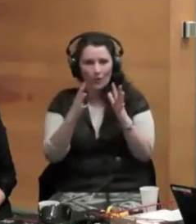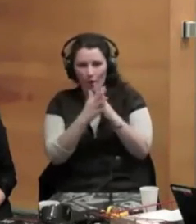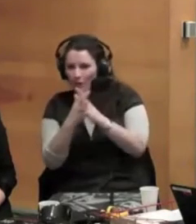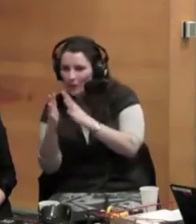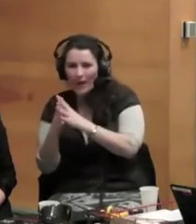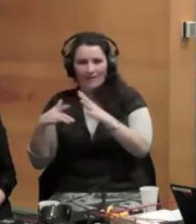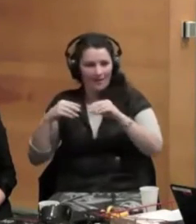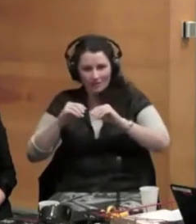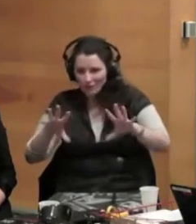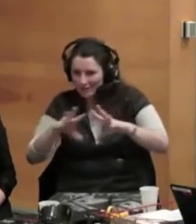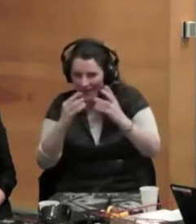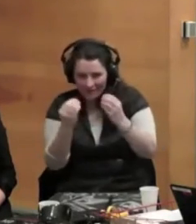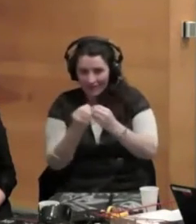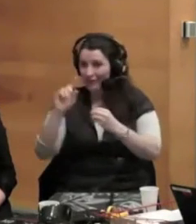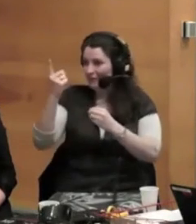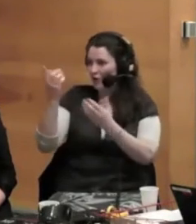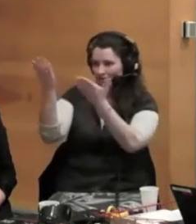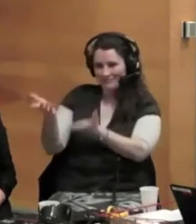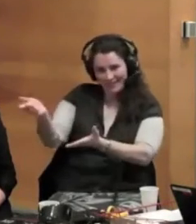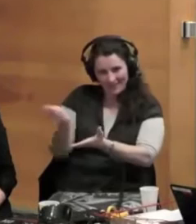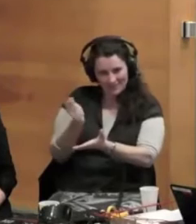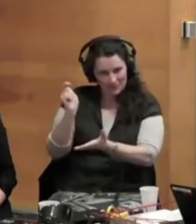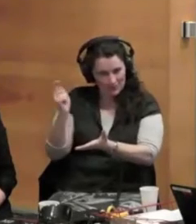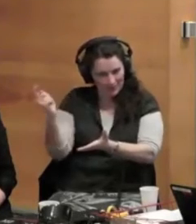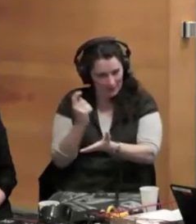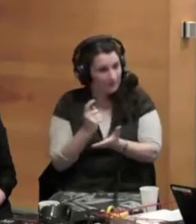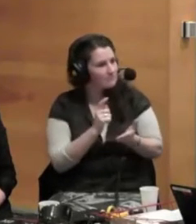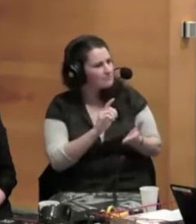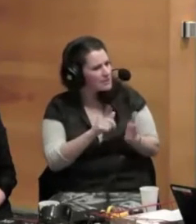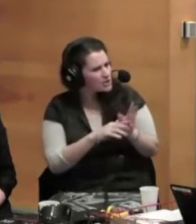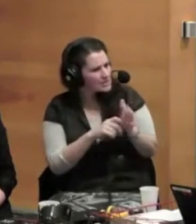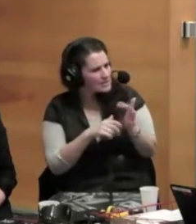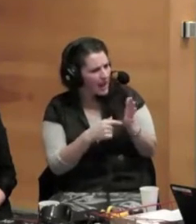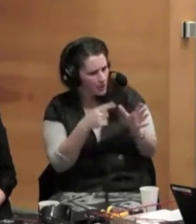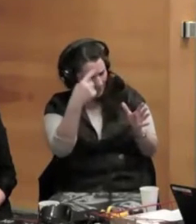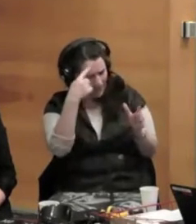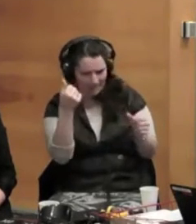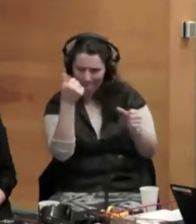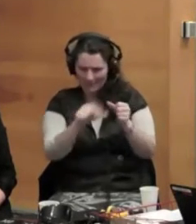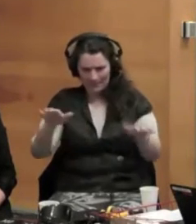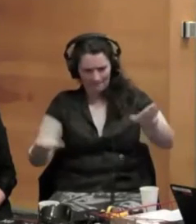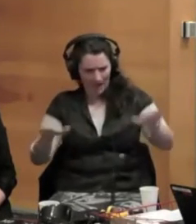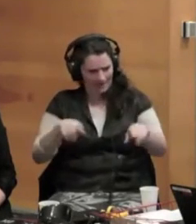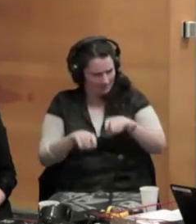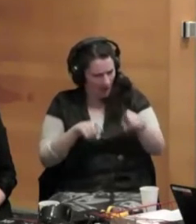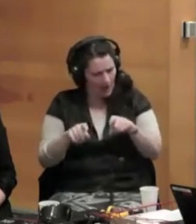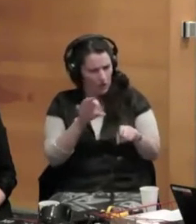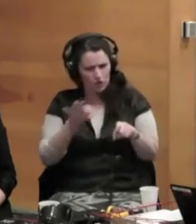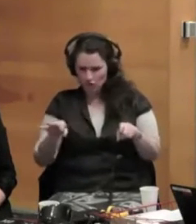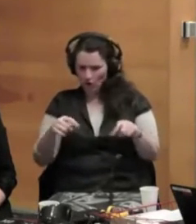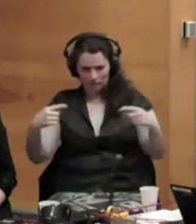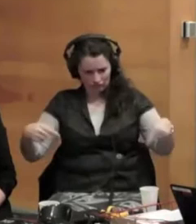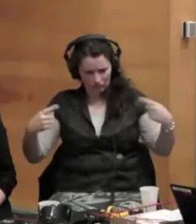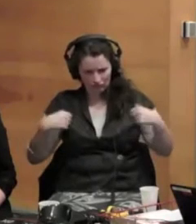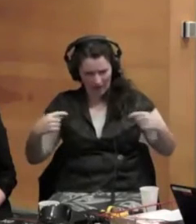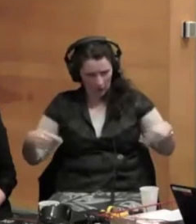first guest joining us in just a moment, Jacinta. Yes. A balanced bike is the way to go. No training wheels required, says Annabelle. I learnt in